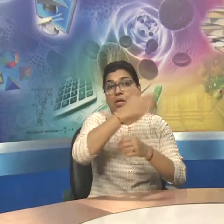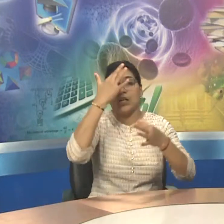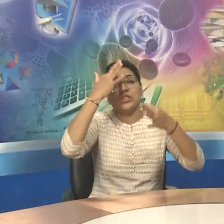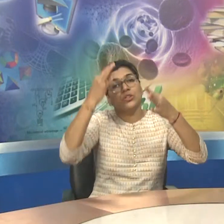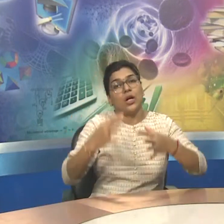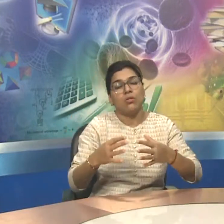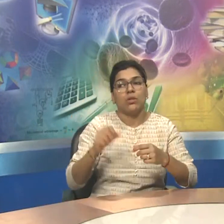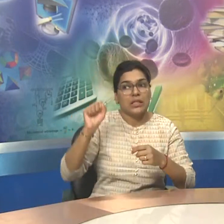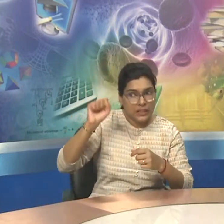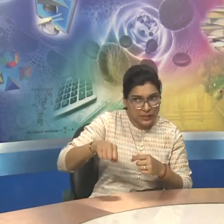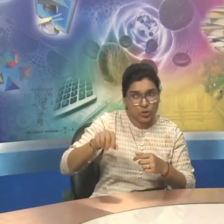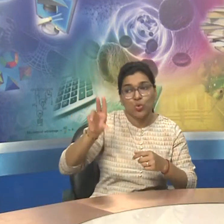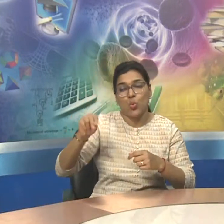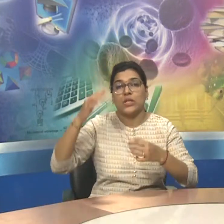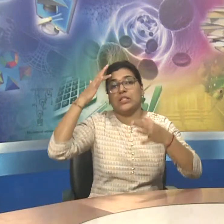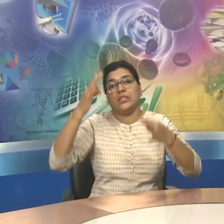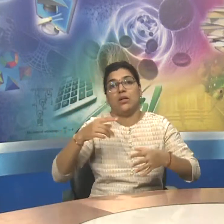of the people.